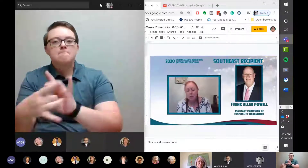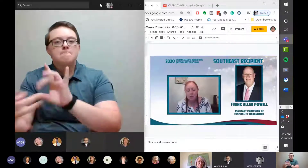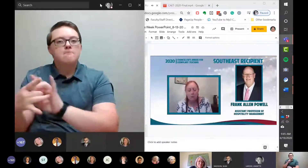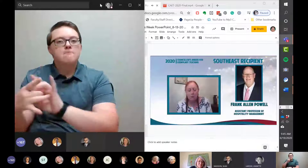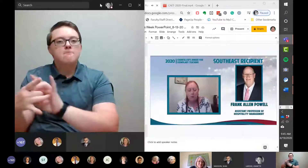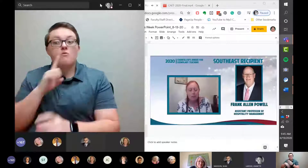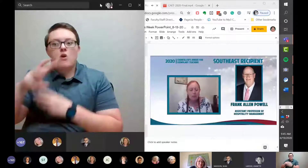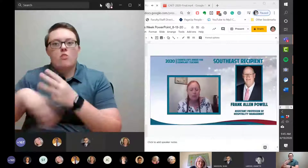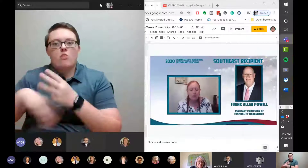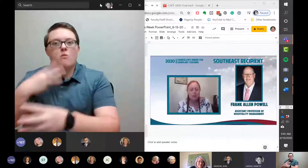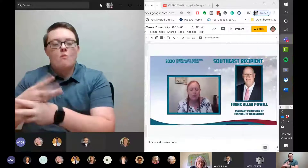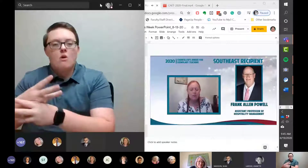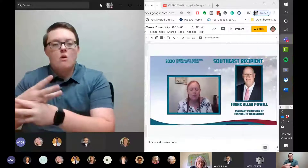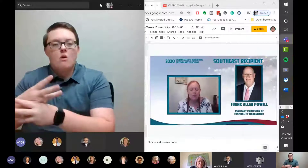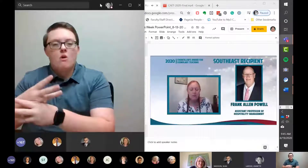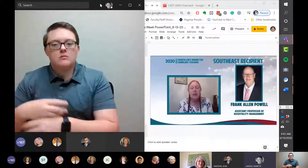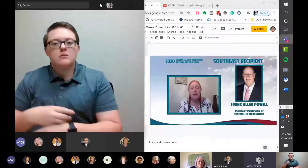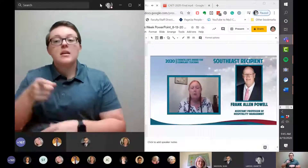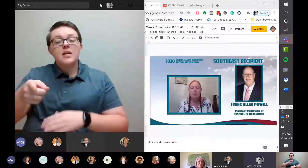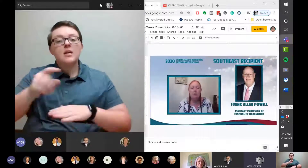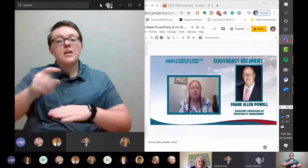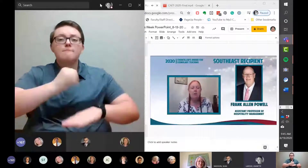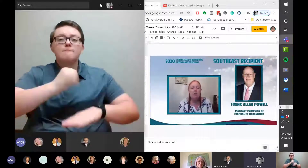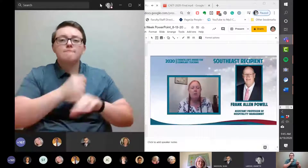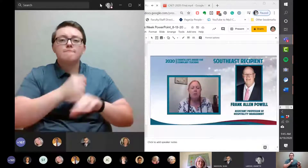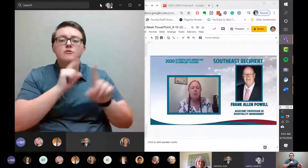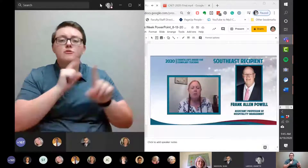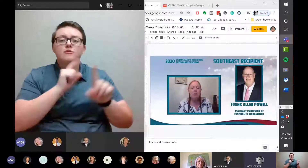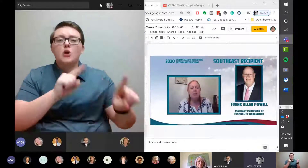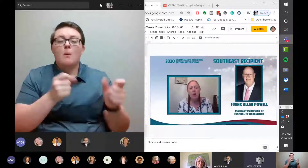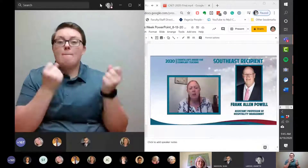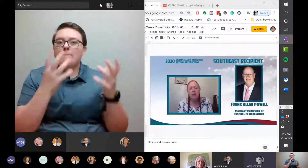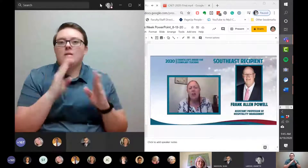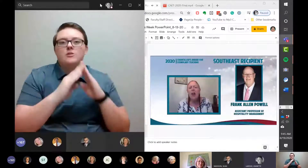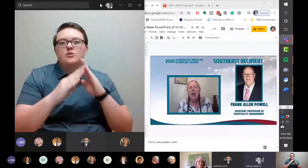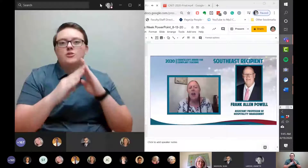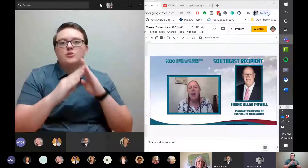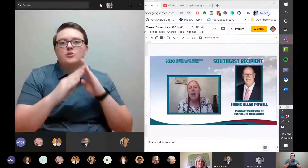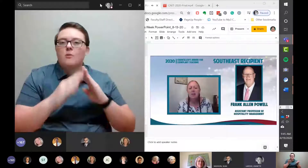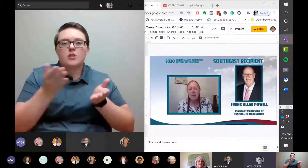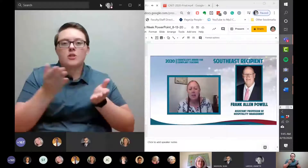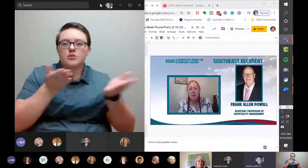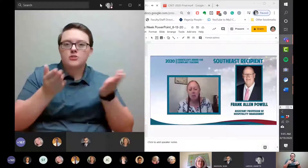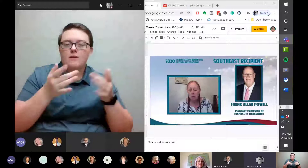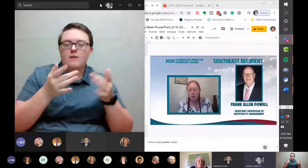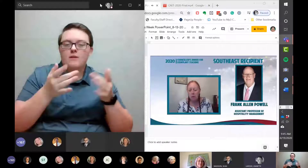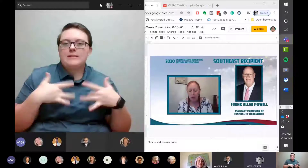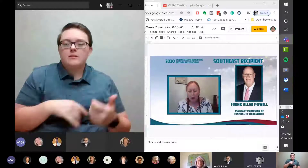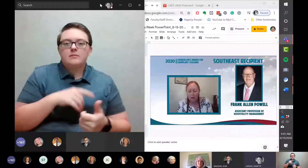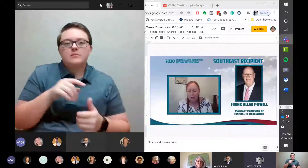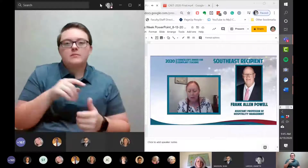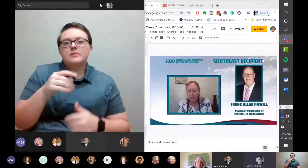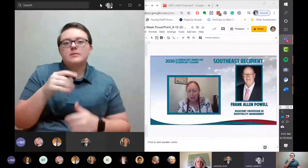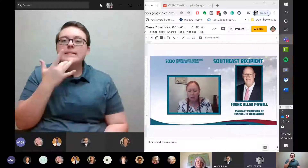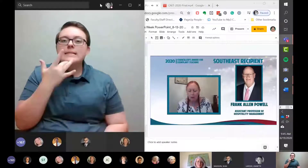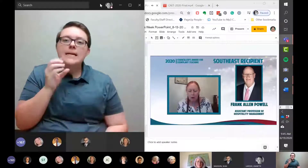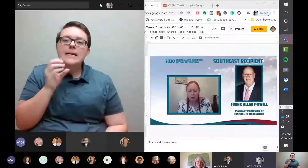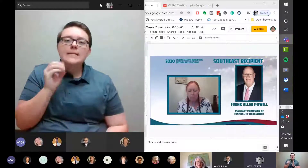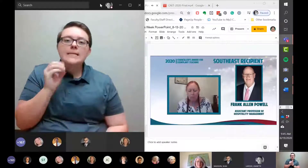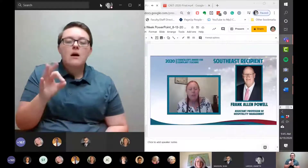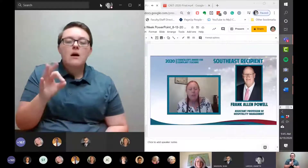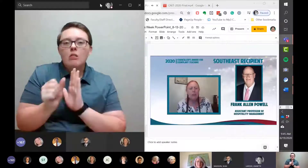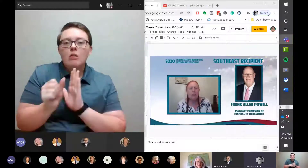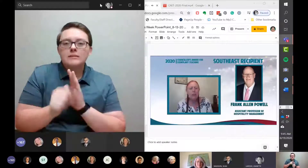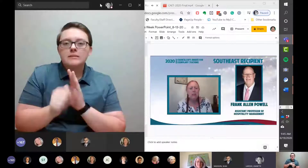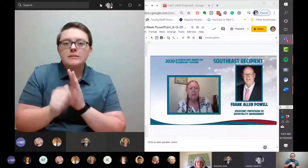numerous community service events like Empty Bowls, Taste of Arlington, and the annual holiday dinner